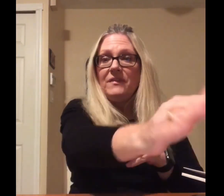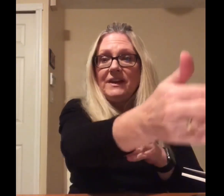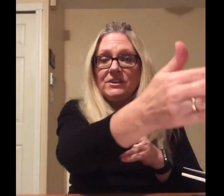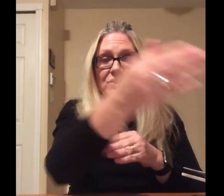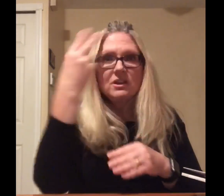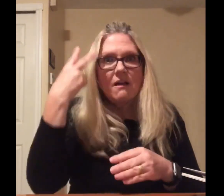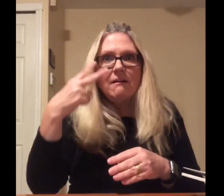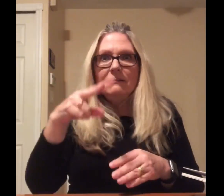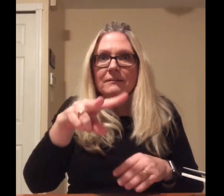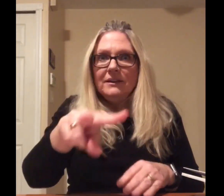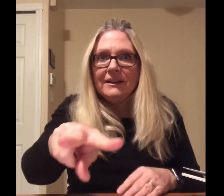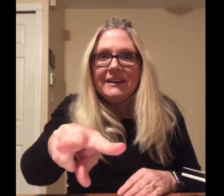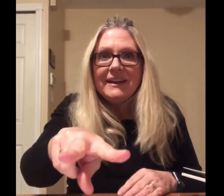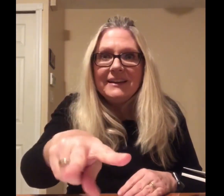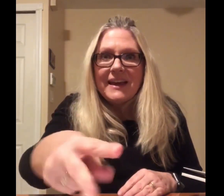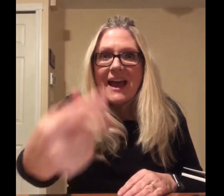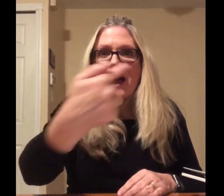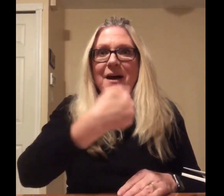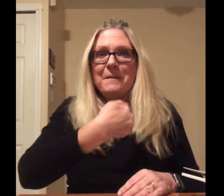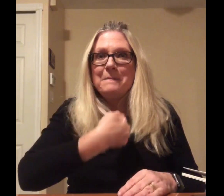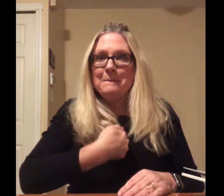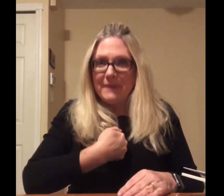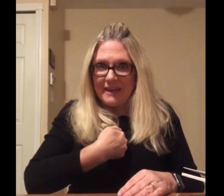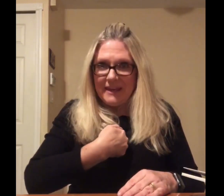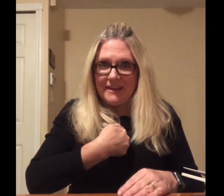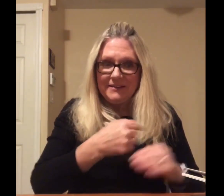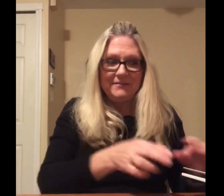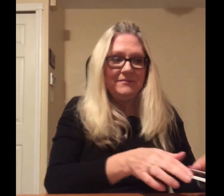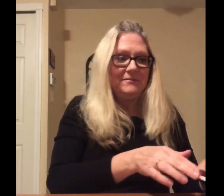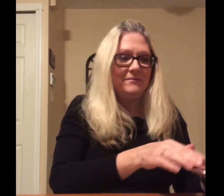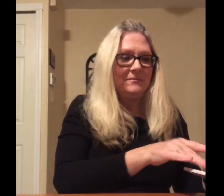goldfish looking at me.